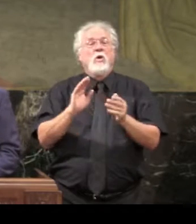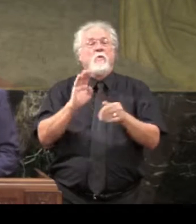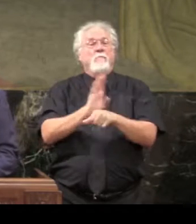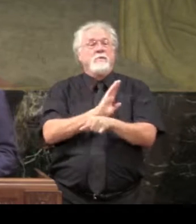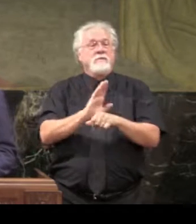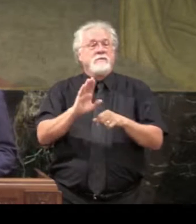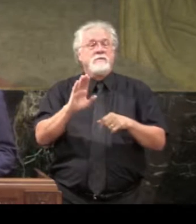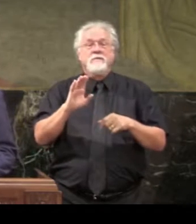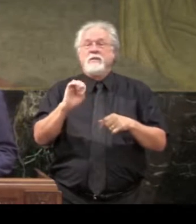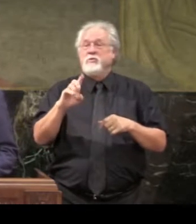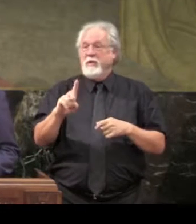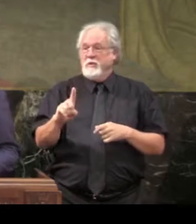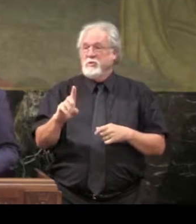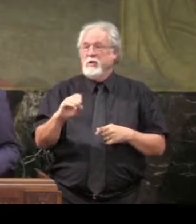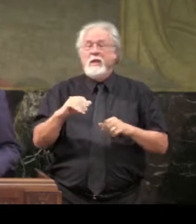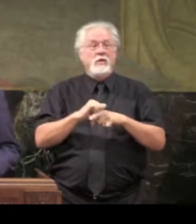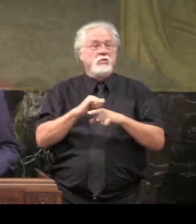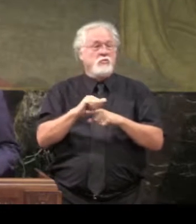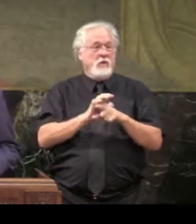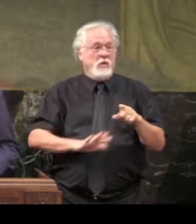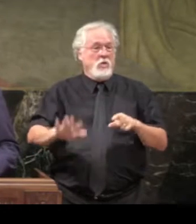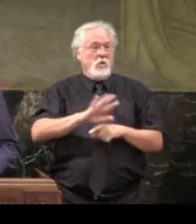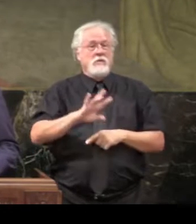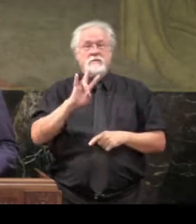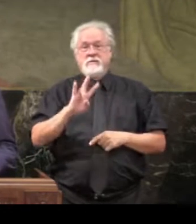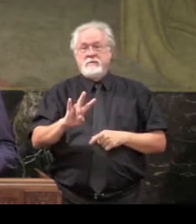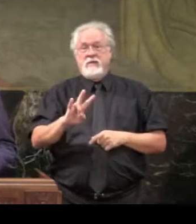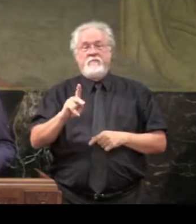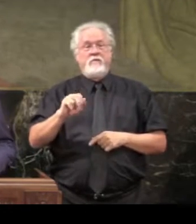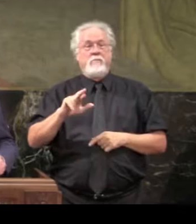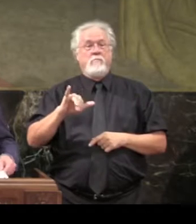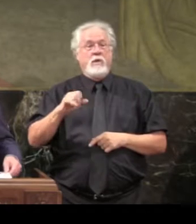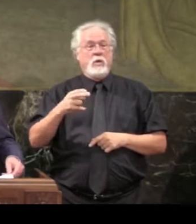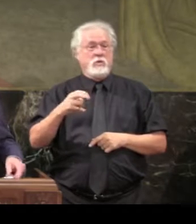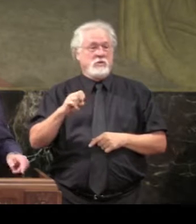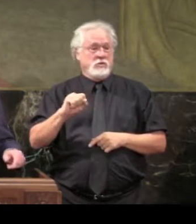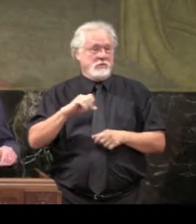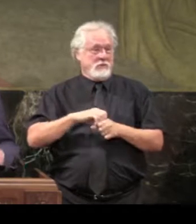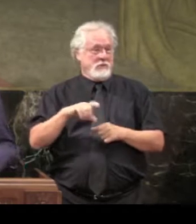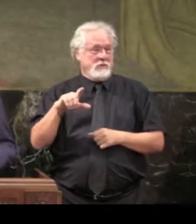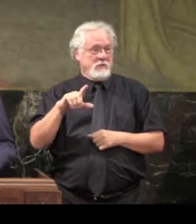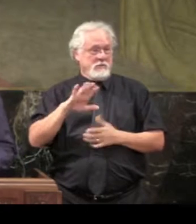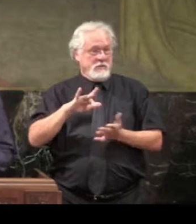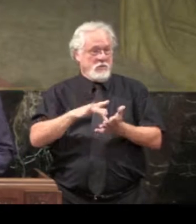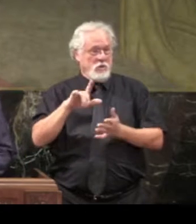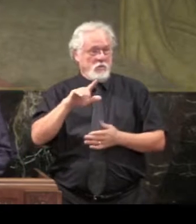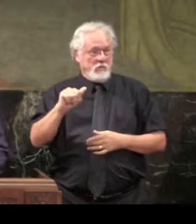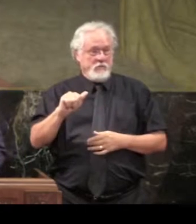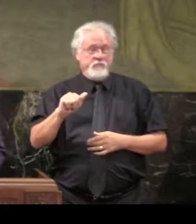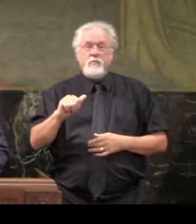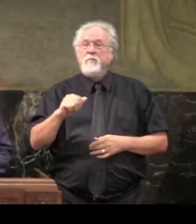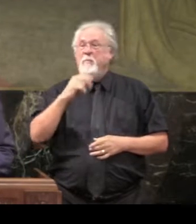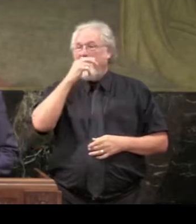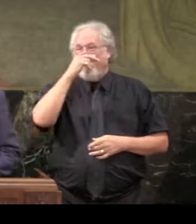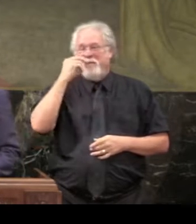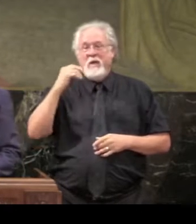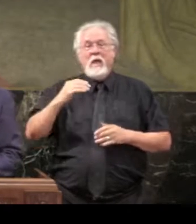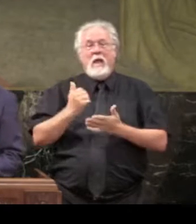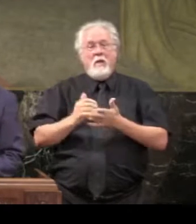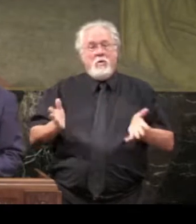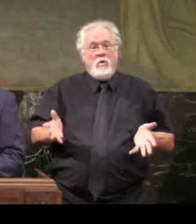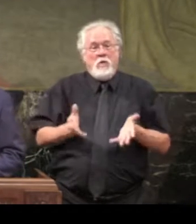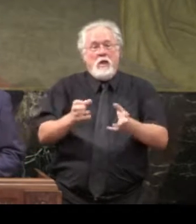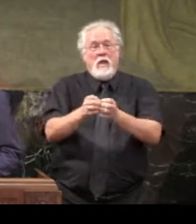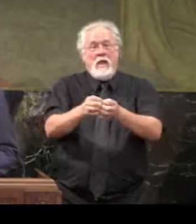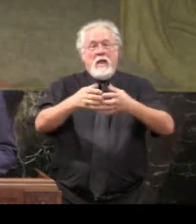development education and training across 7 parishes in central Louisiana. These investments will help cultivate and